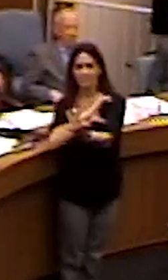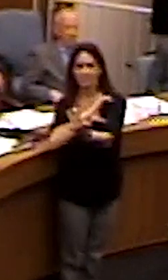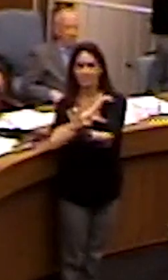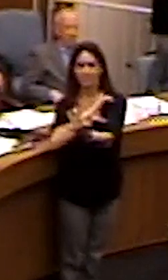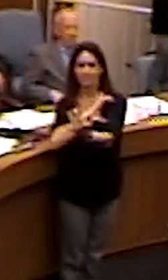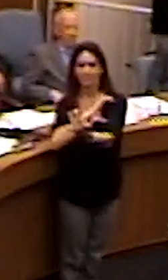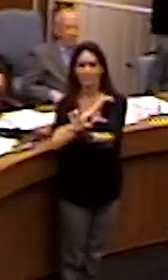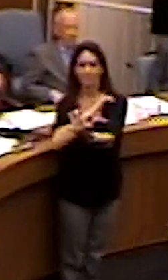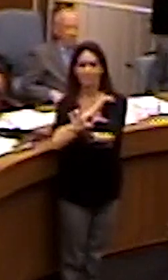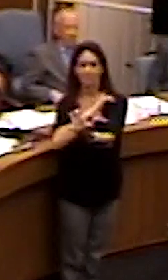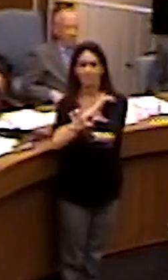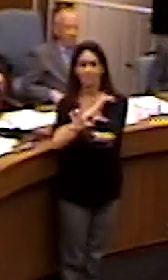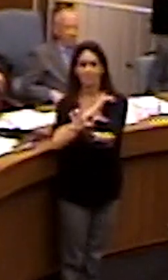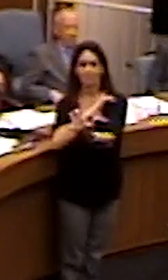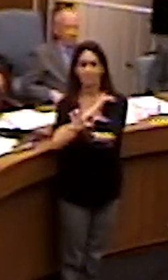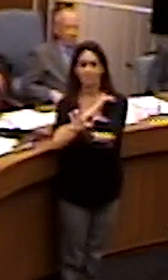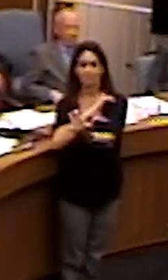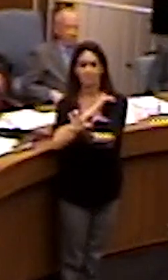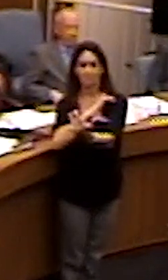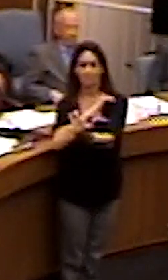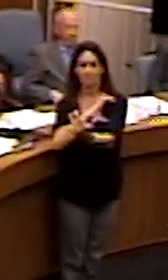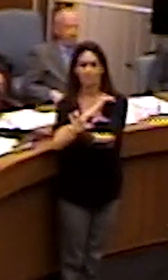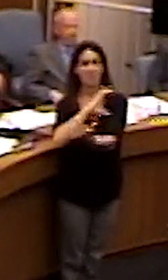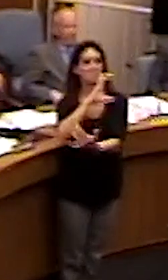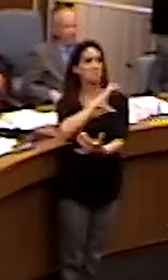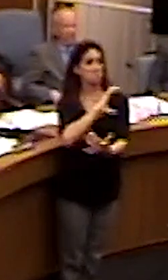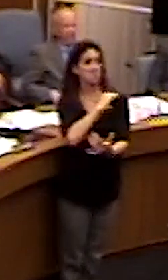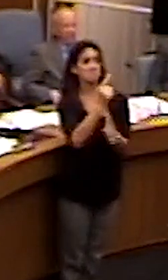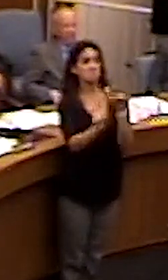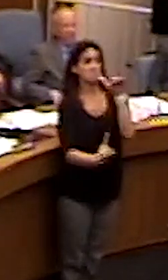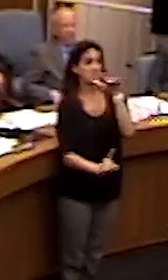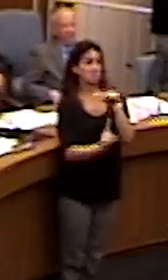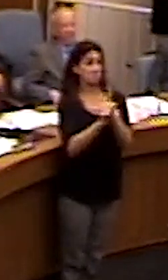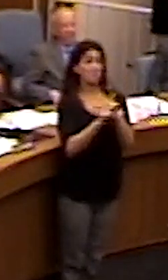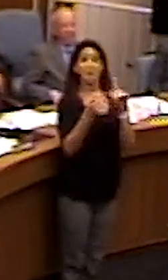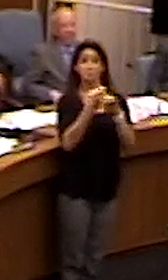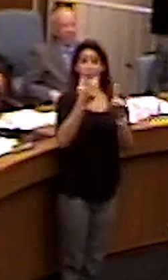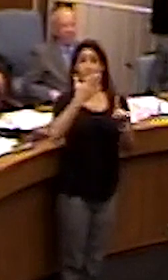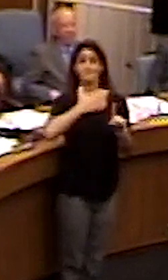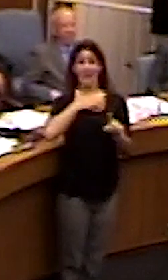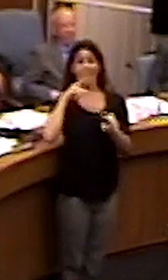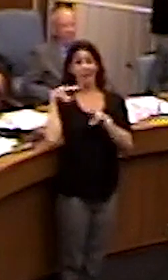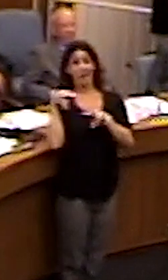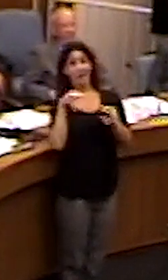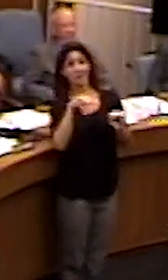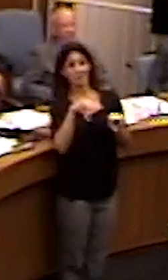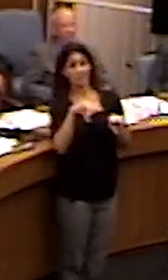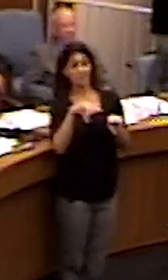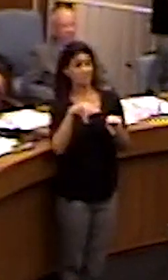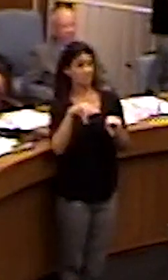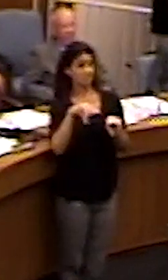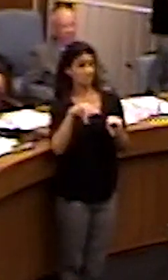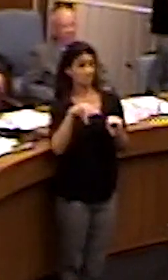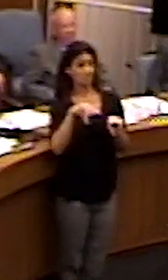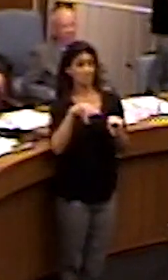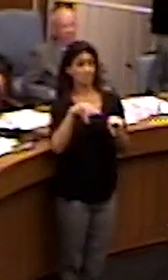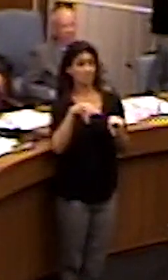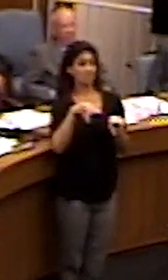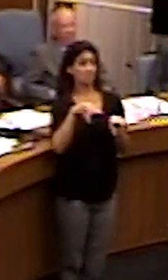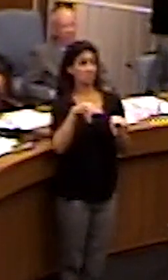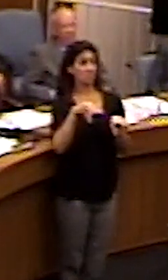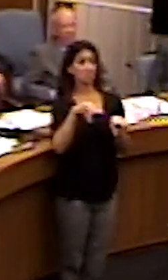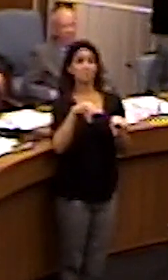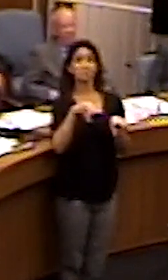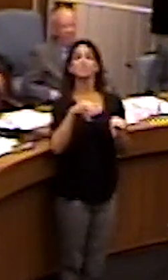The drop of a hat, the police come. And from my observation, out here's my observation,